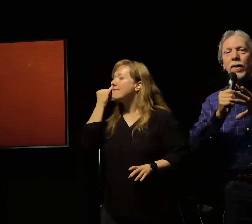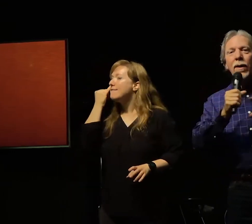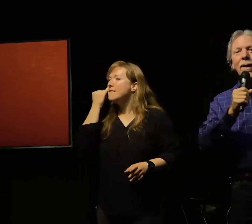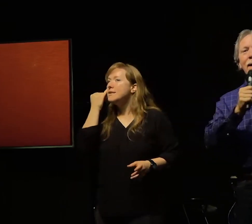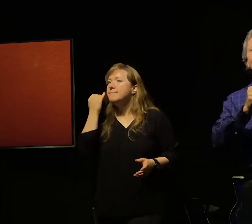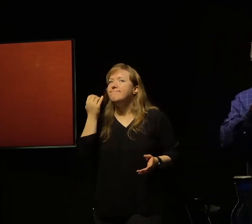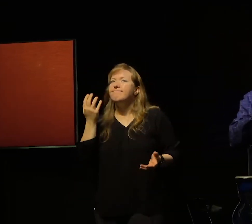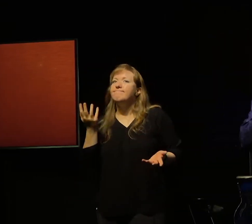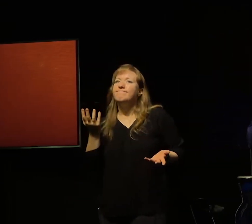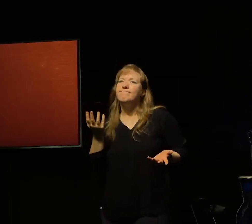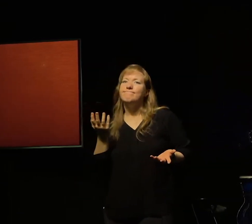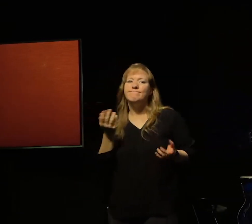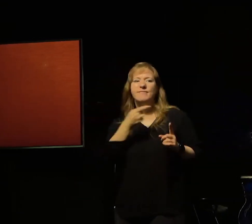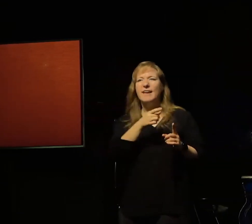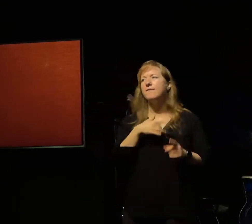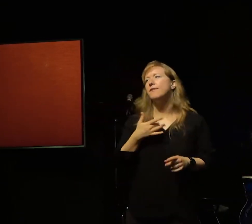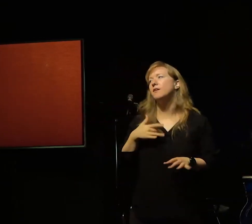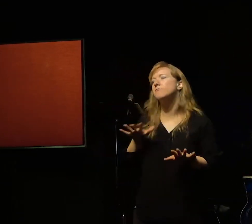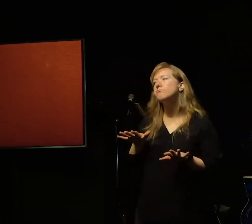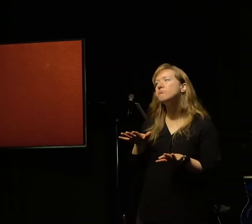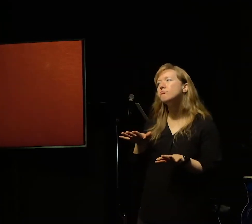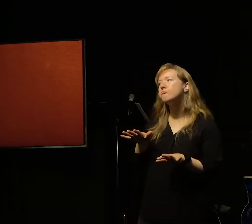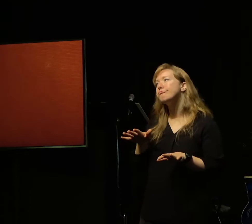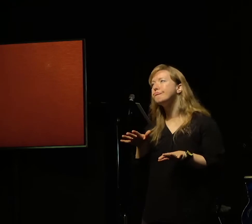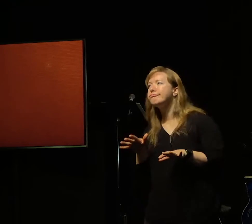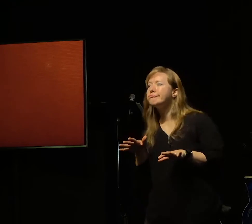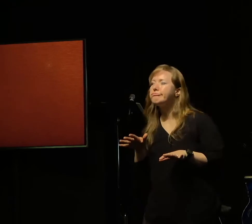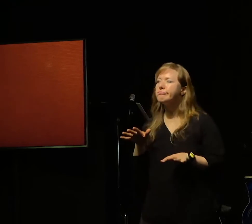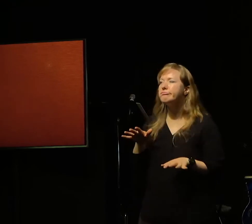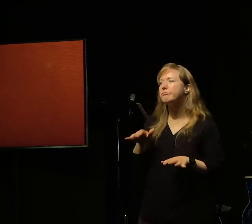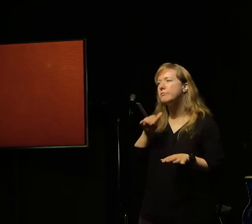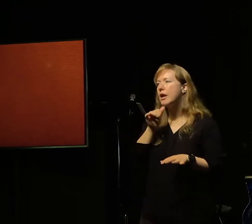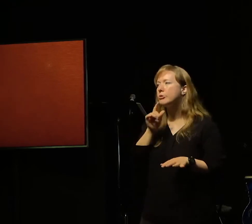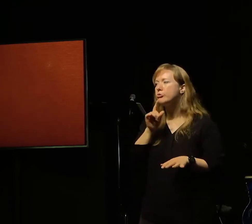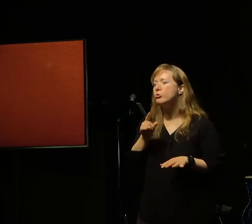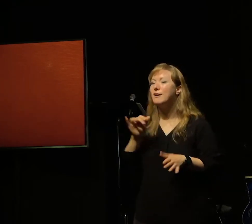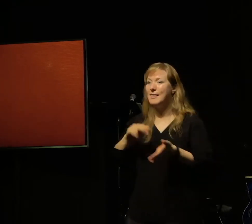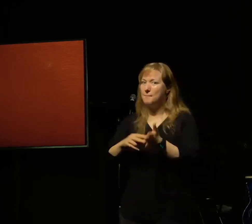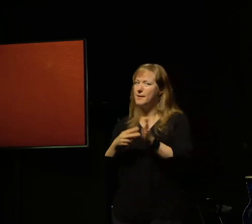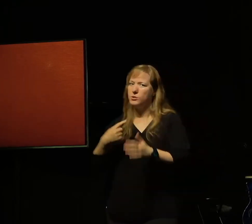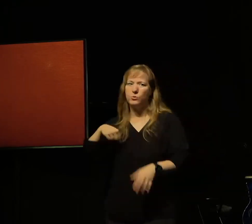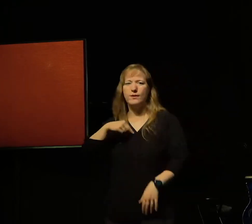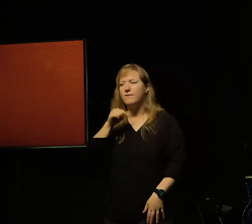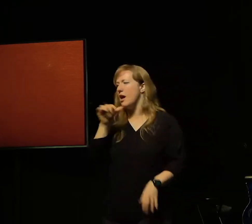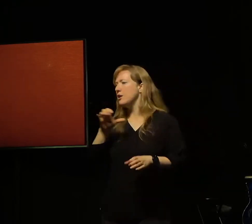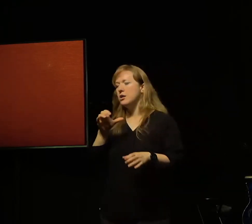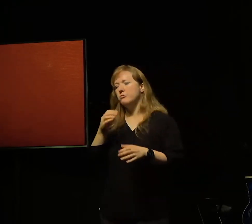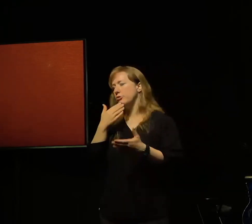if they're neutral in their response, then we haven't presented Jesus as who he really is.